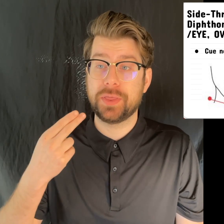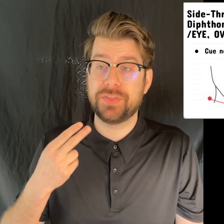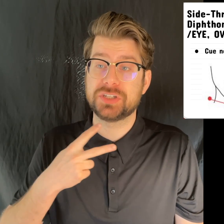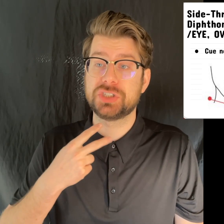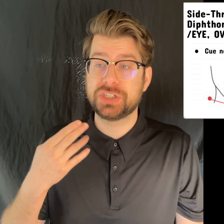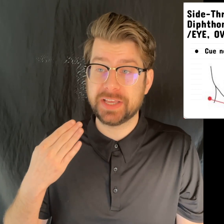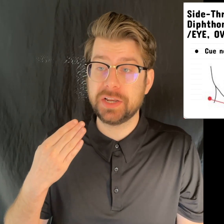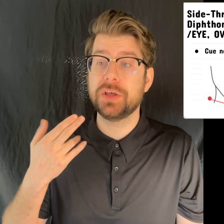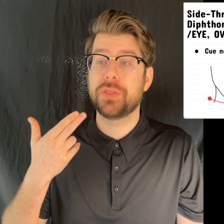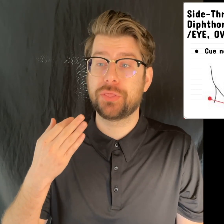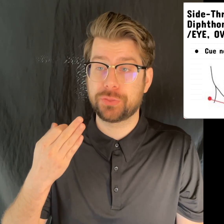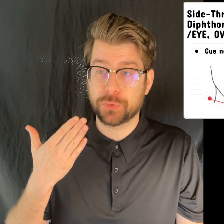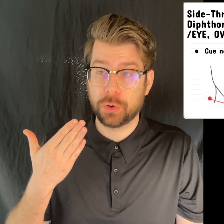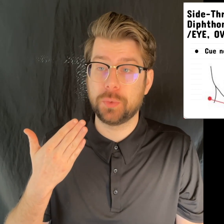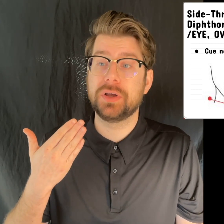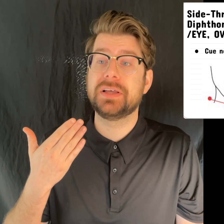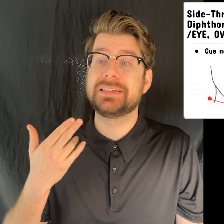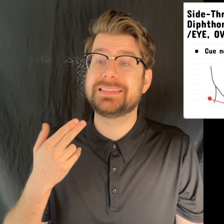the chin throat